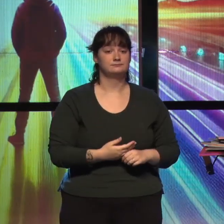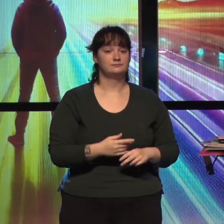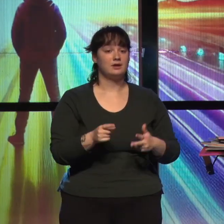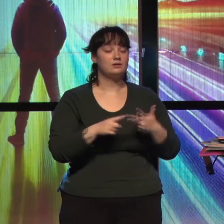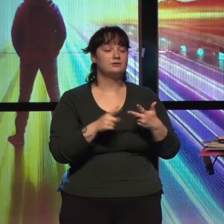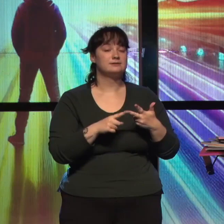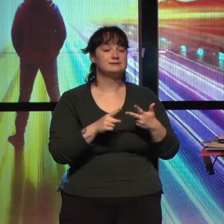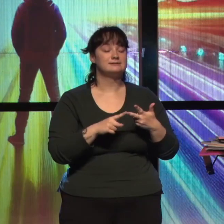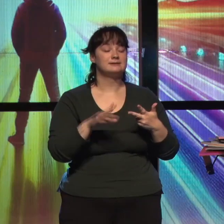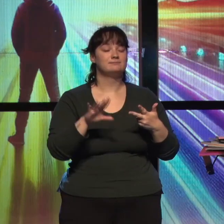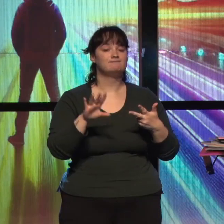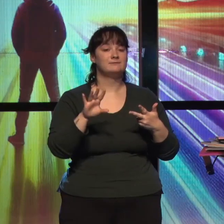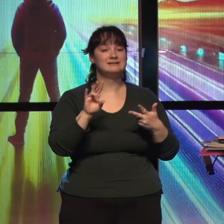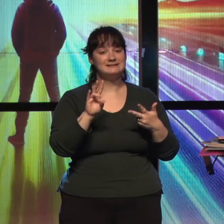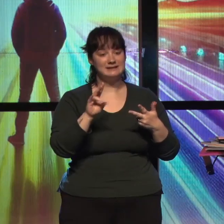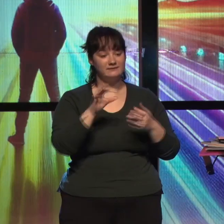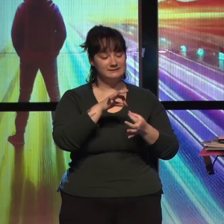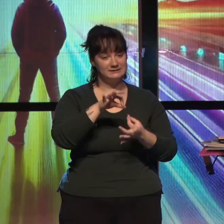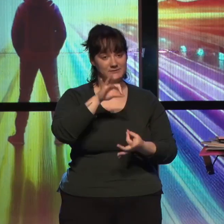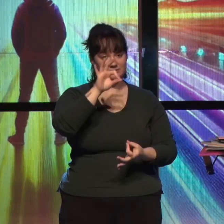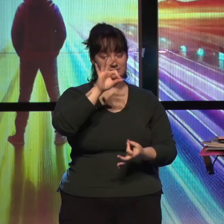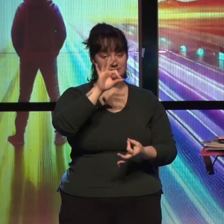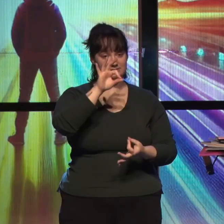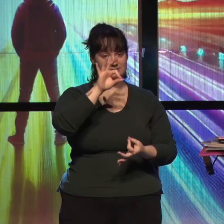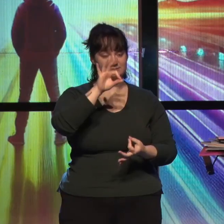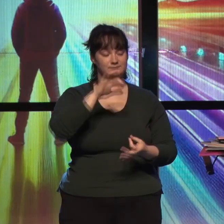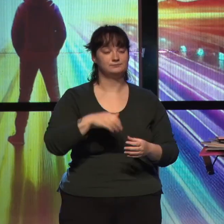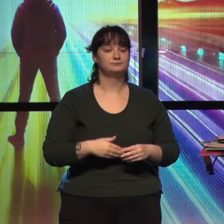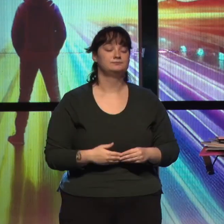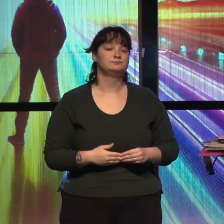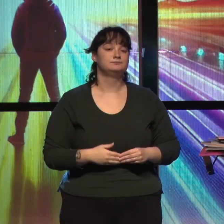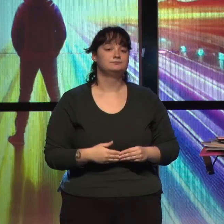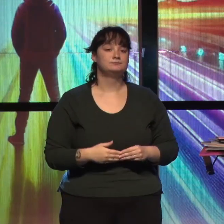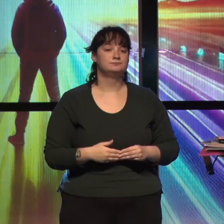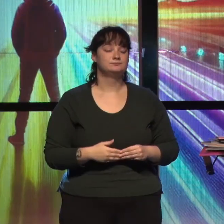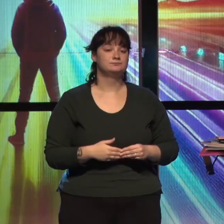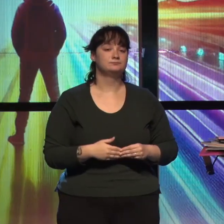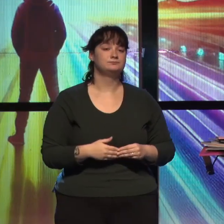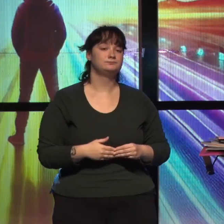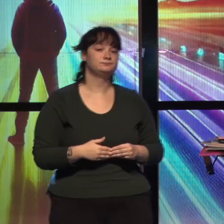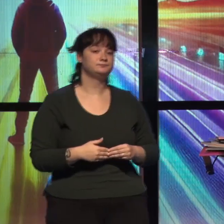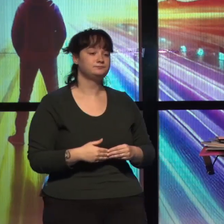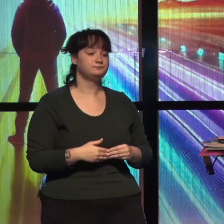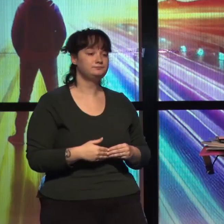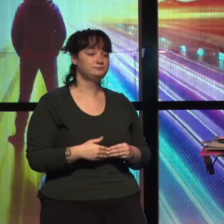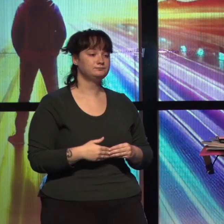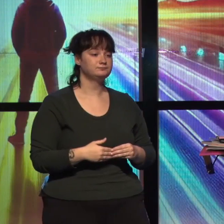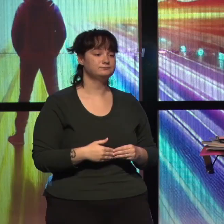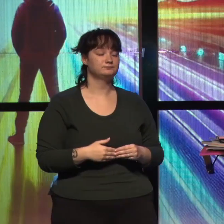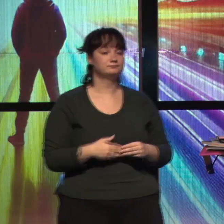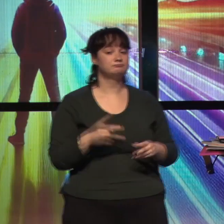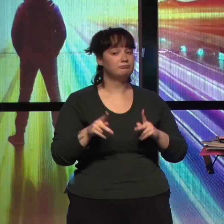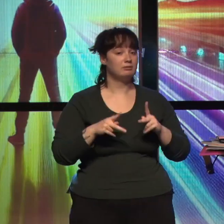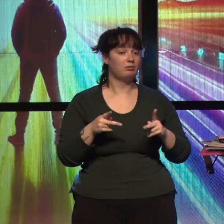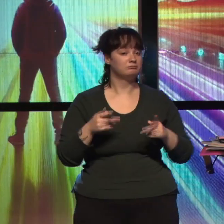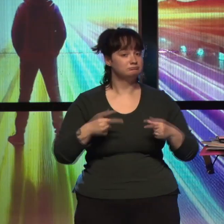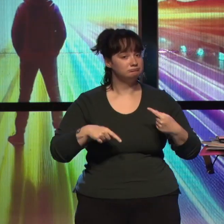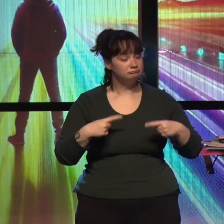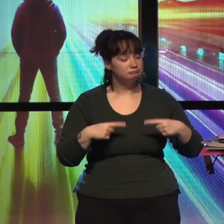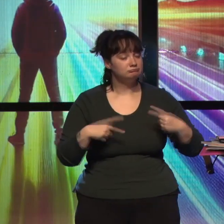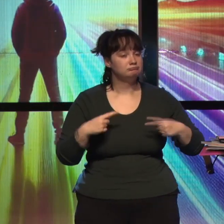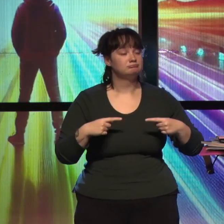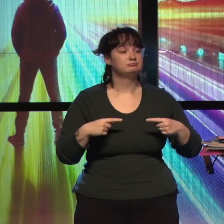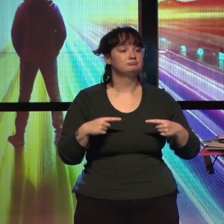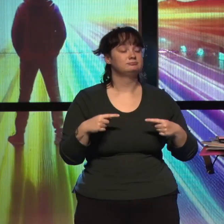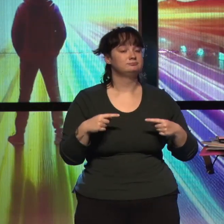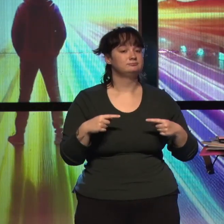that John refers to. And this is a little different. The 7 spirits, and there's kind of hot debate about this, but